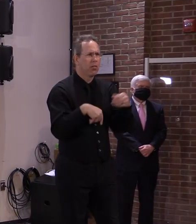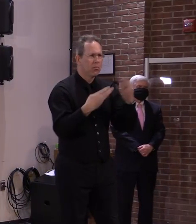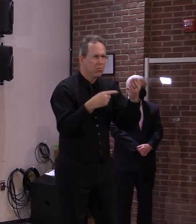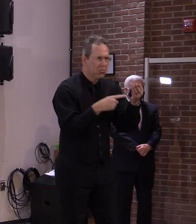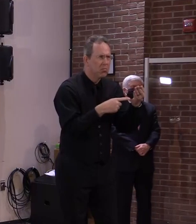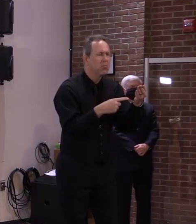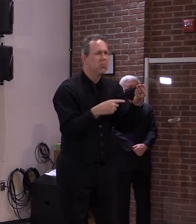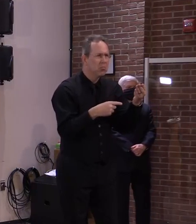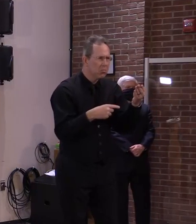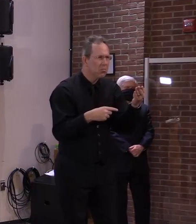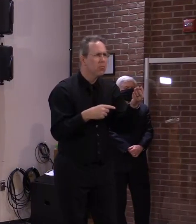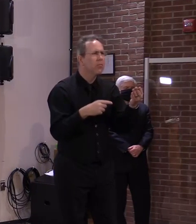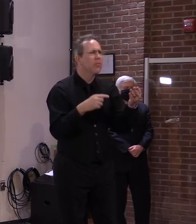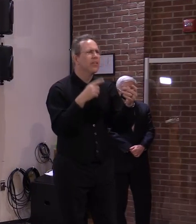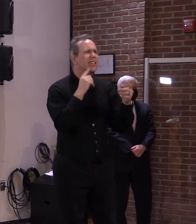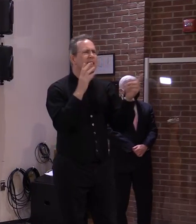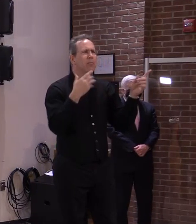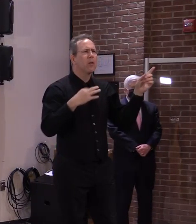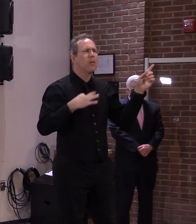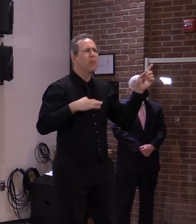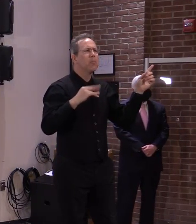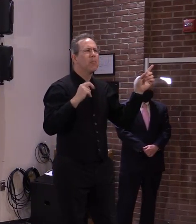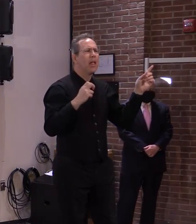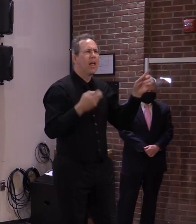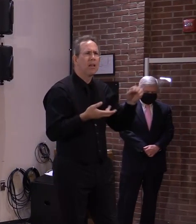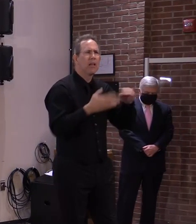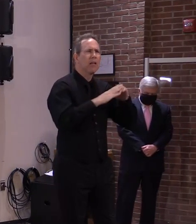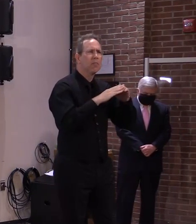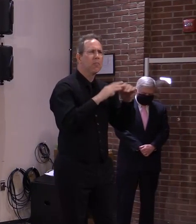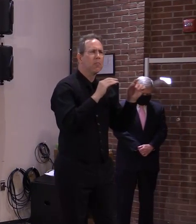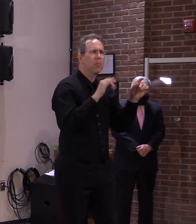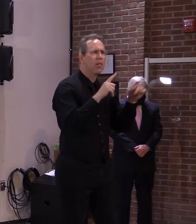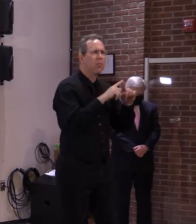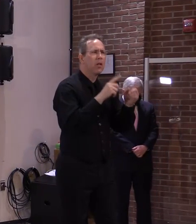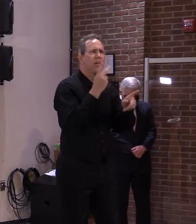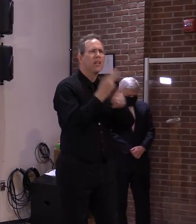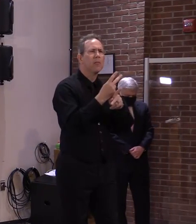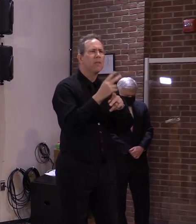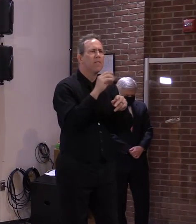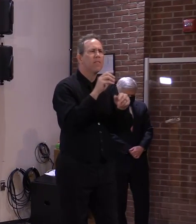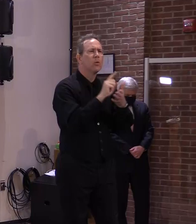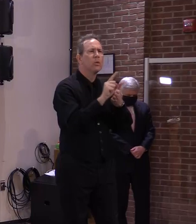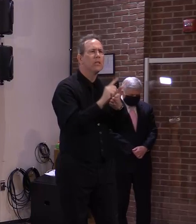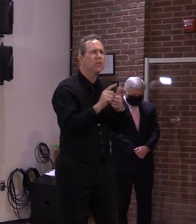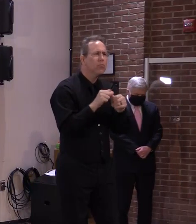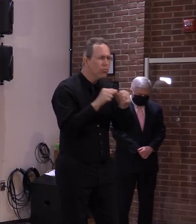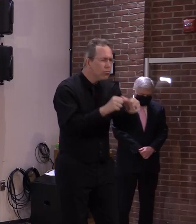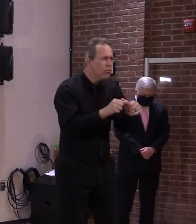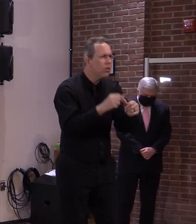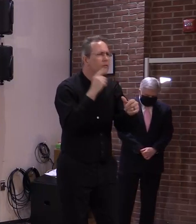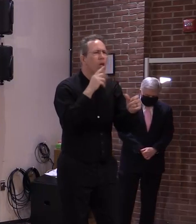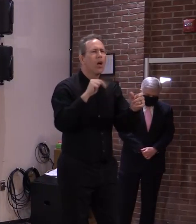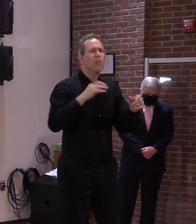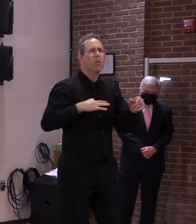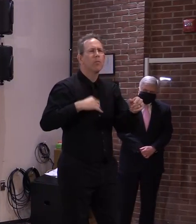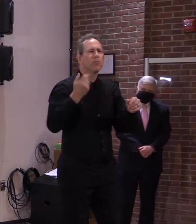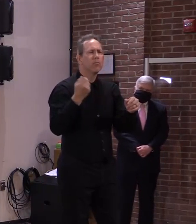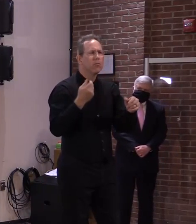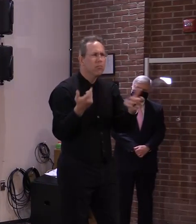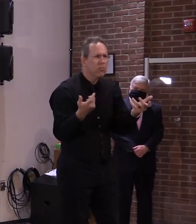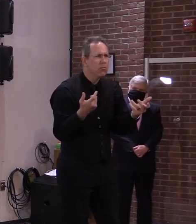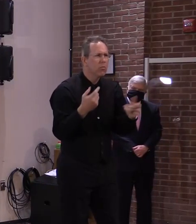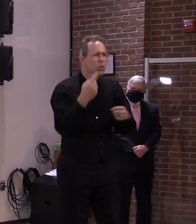benefit increase, but it still keeps the $50 a week for dependent benefit. What are your thoughts of what's coming out of the Senate,